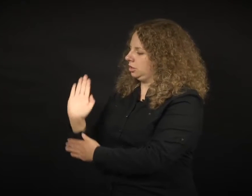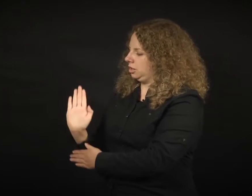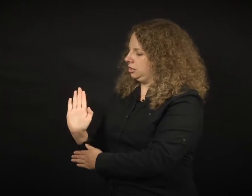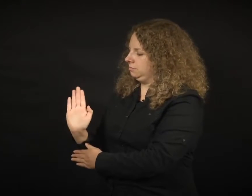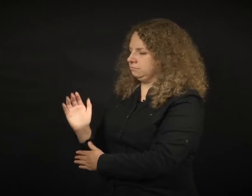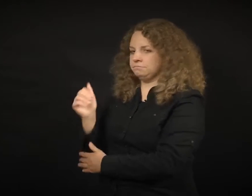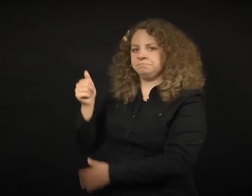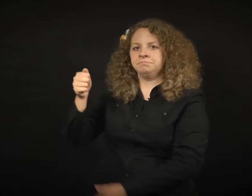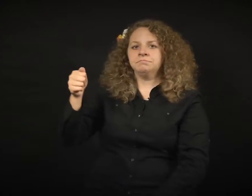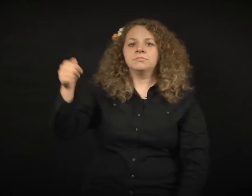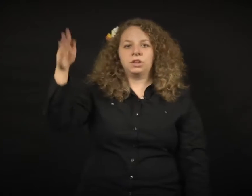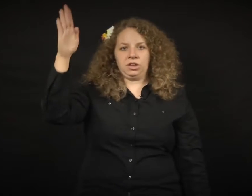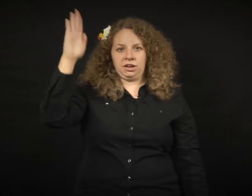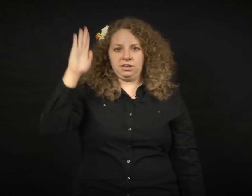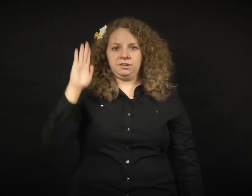God, God,